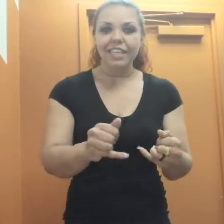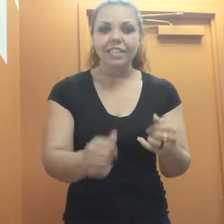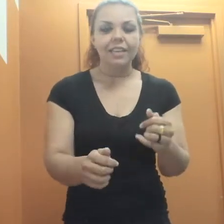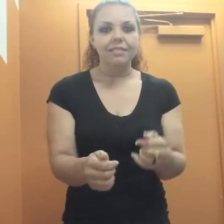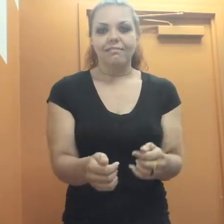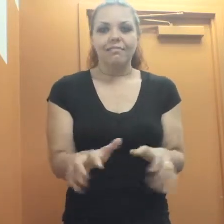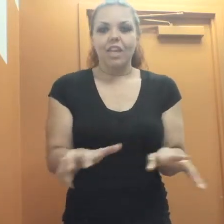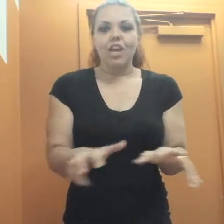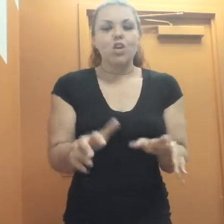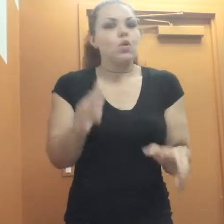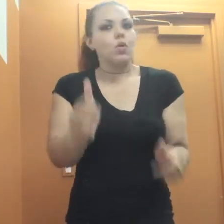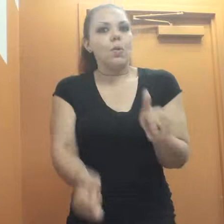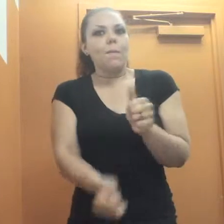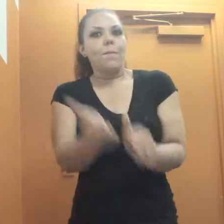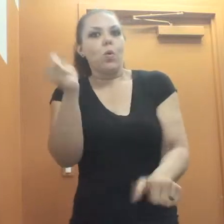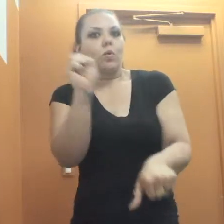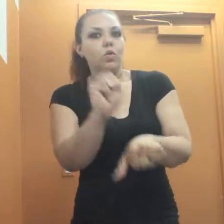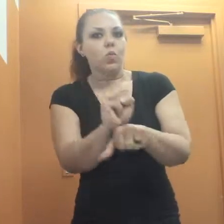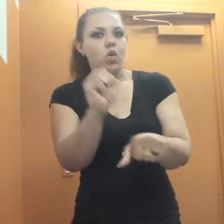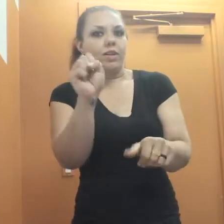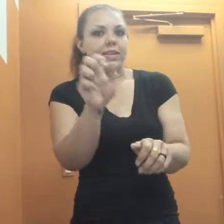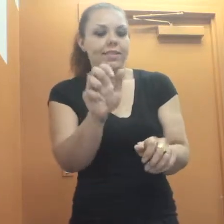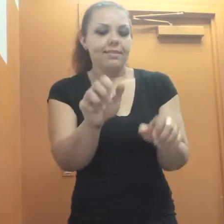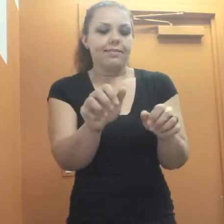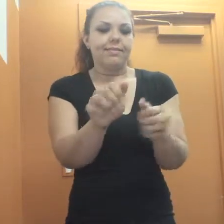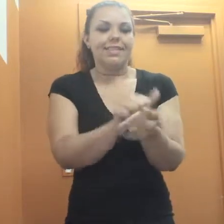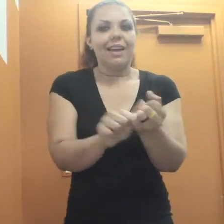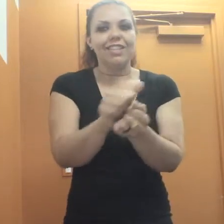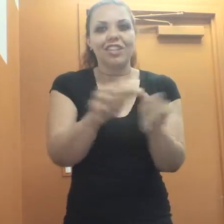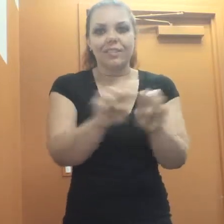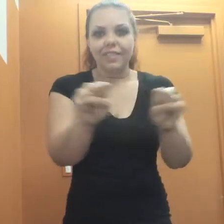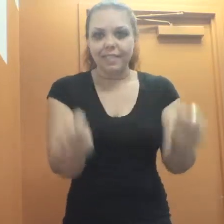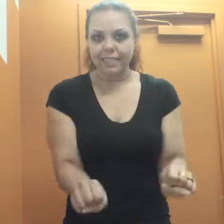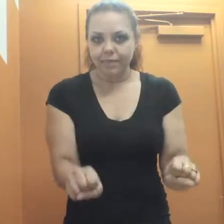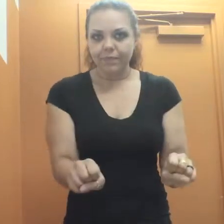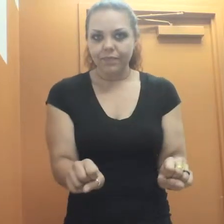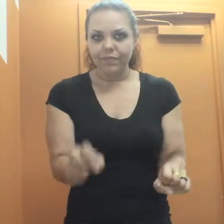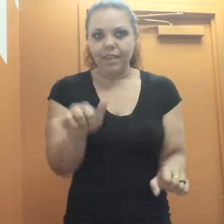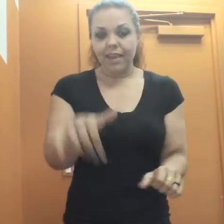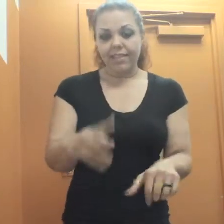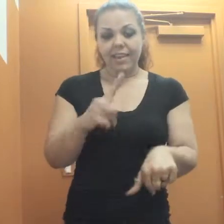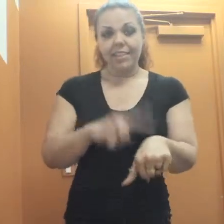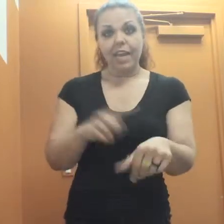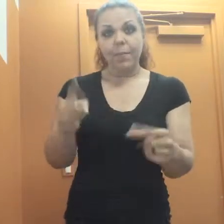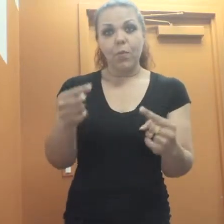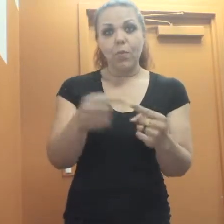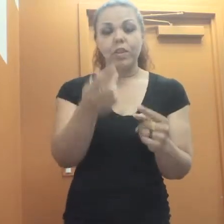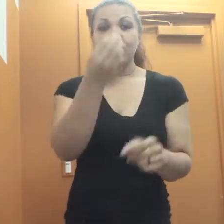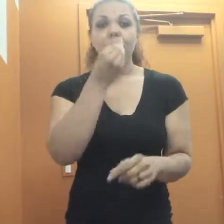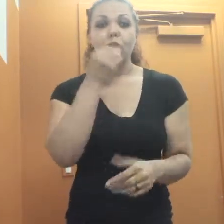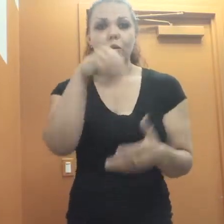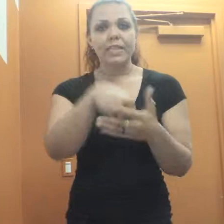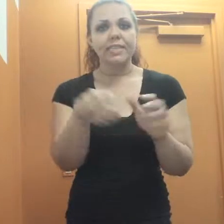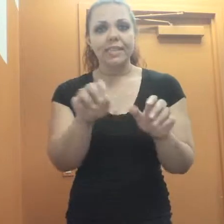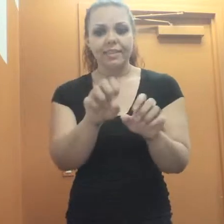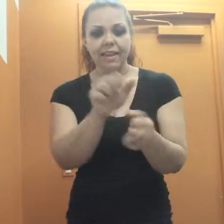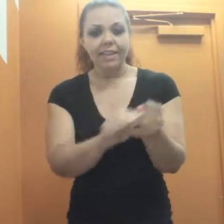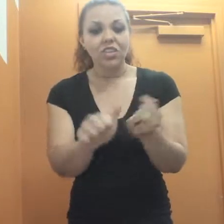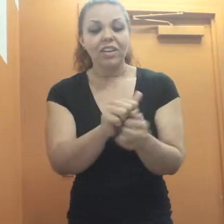digestive system. And in that time, when the food is in the digestive system and in the intestines,